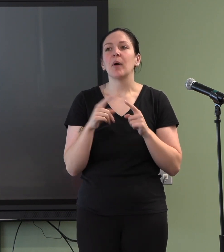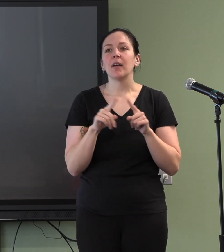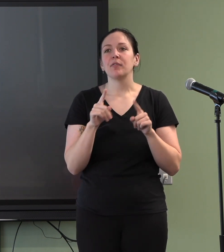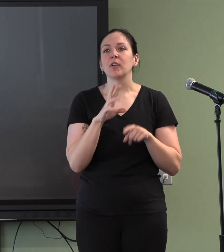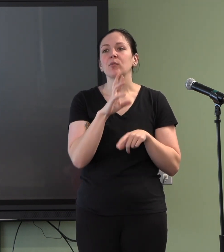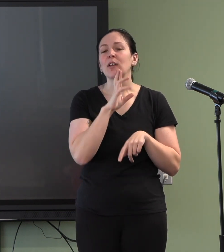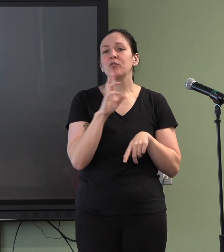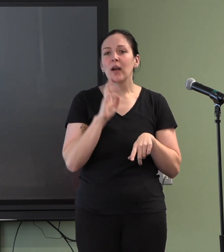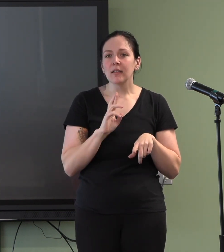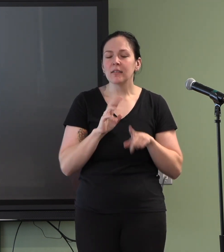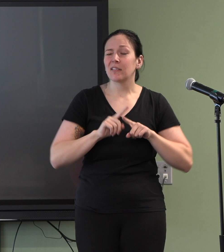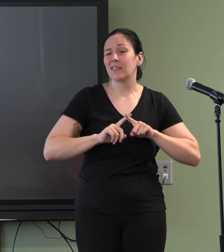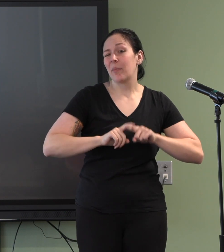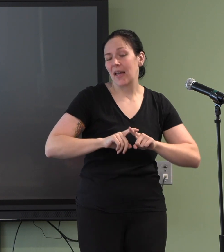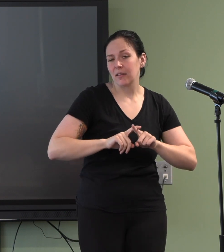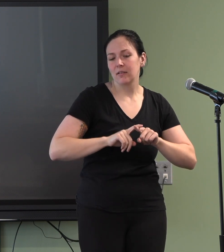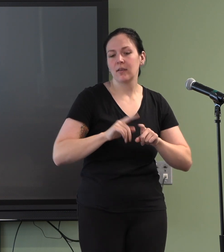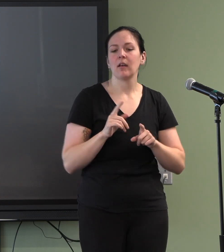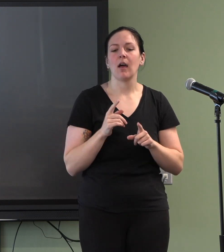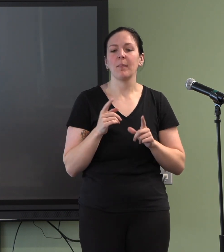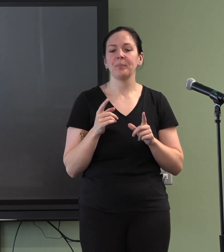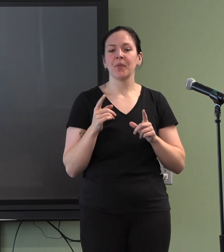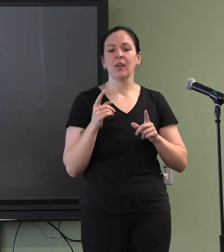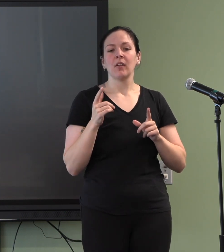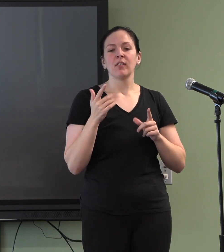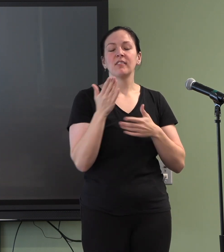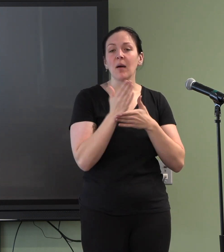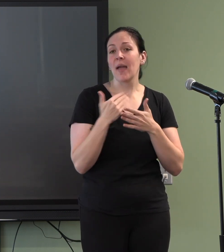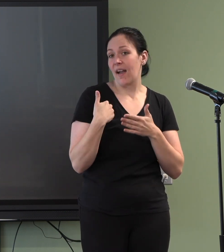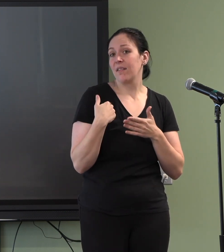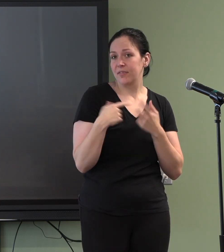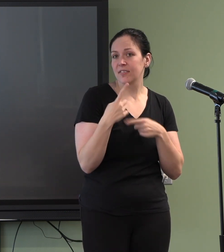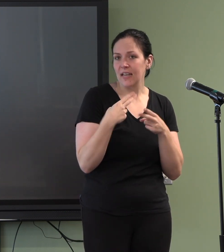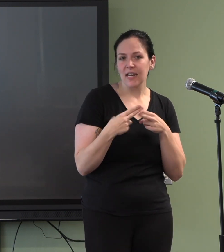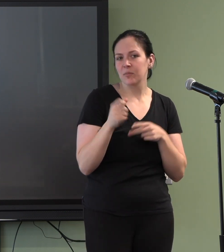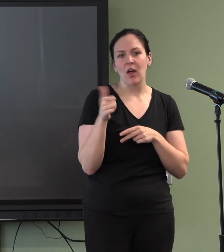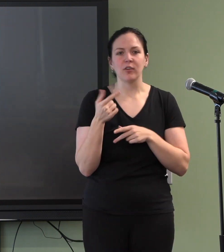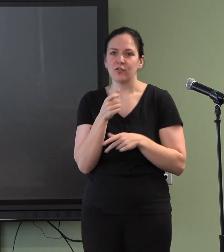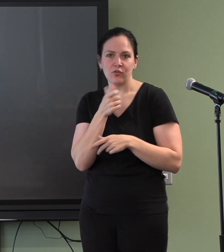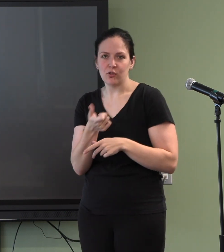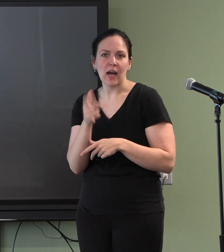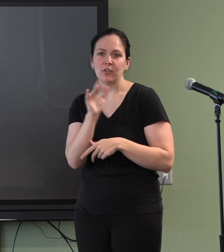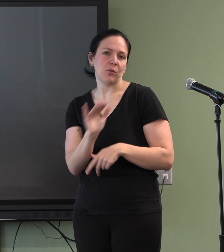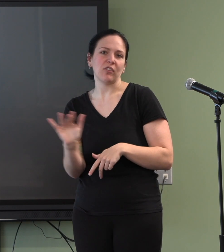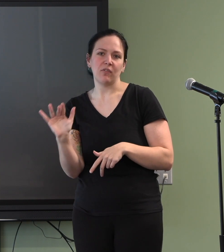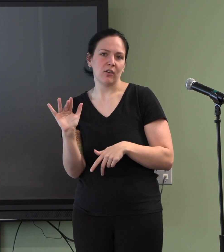But for restaurants, it depends. Some have sign names, others do not, so you just finger spell